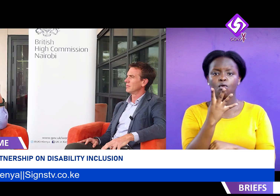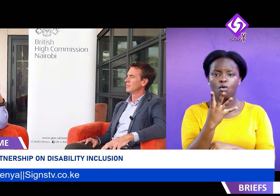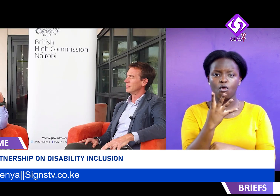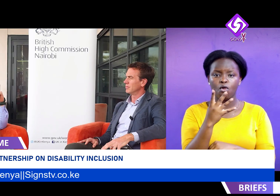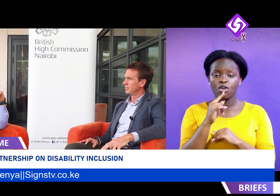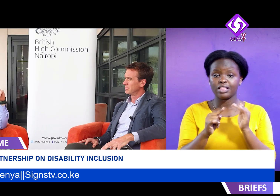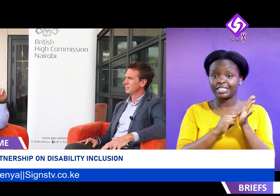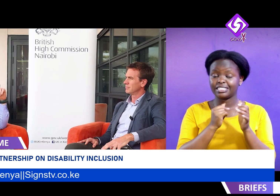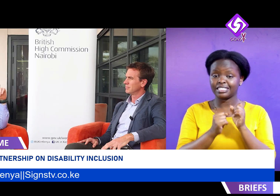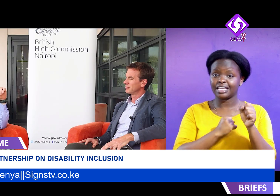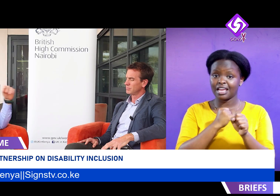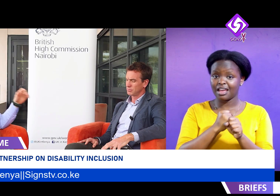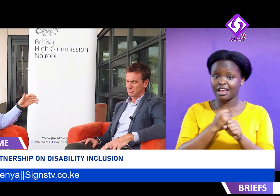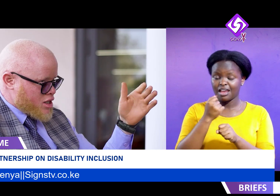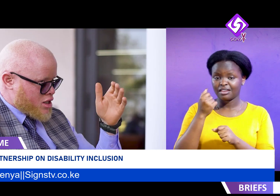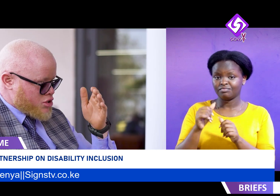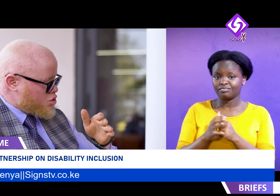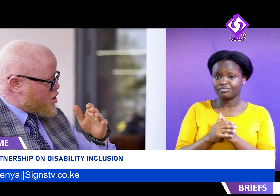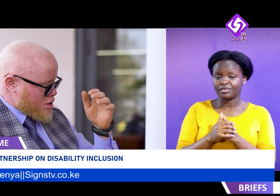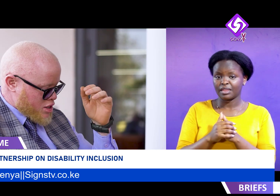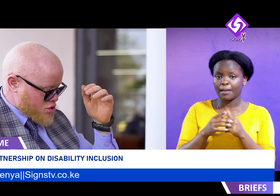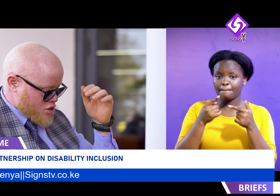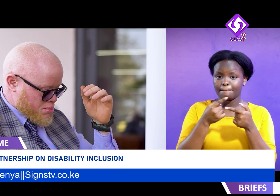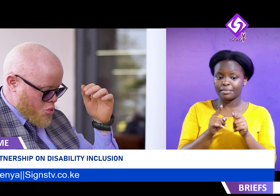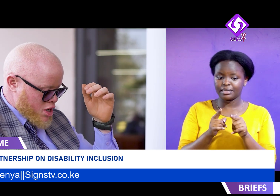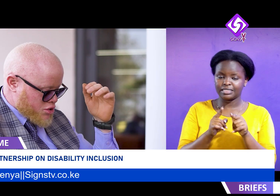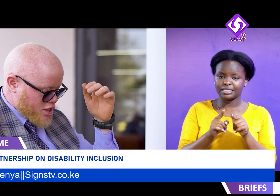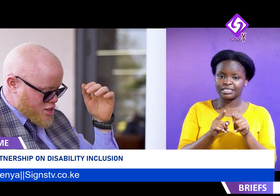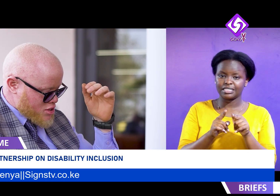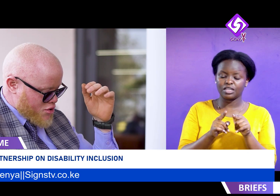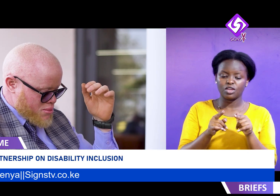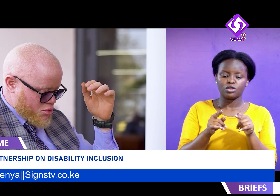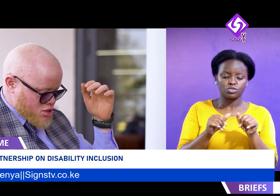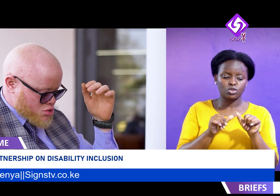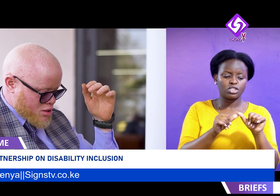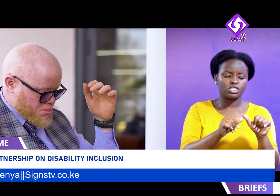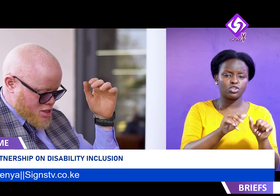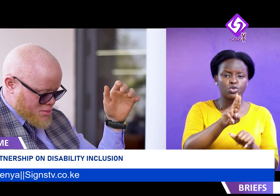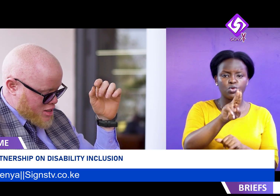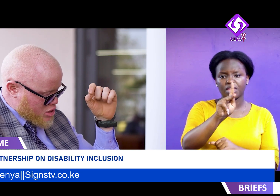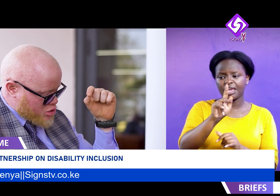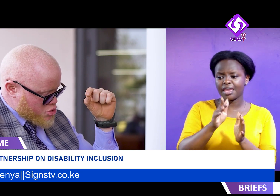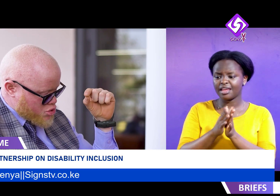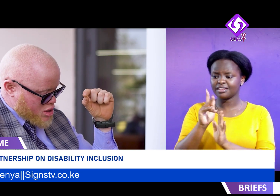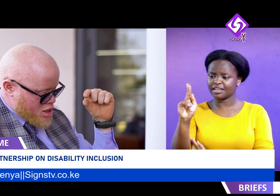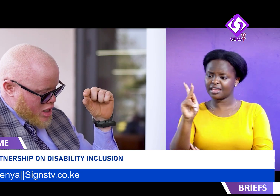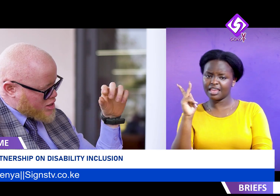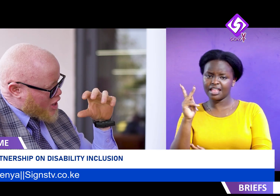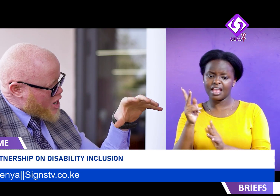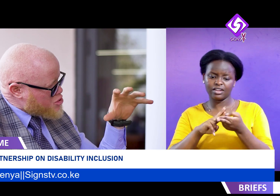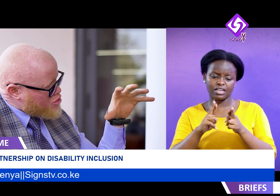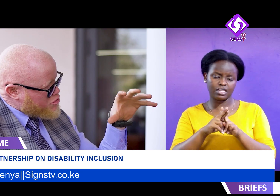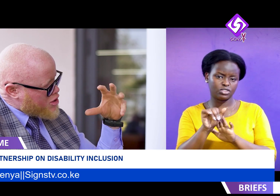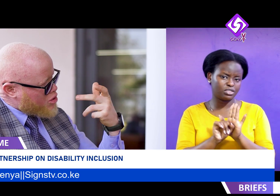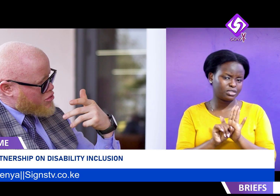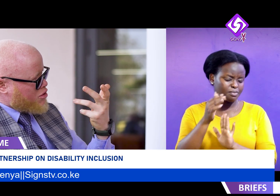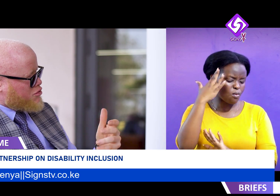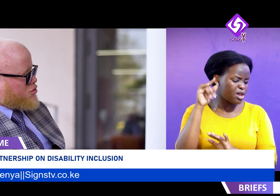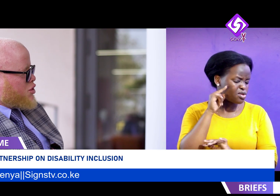this year. Mm-hmm. But to keep on the Kenya-UK relationship, why do you think it is very important to keep disability inclusion at the heart